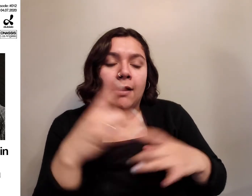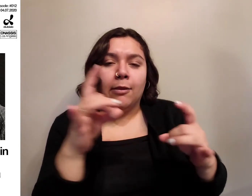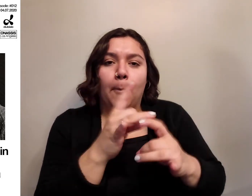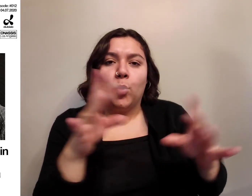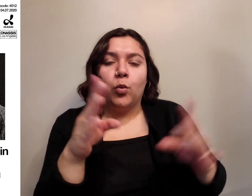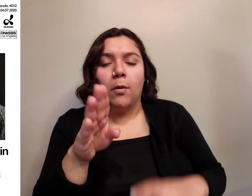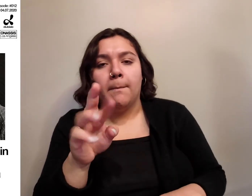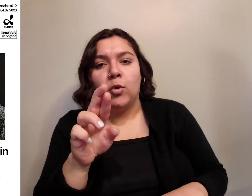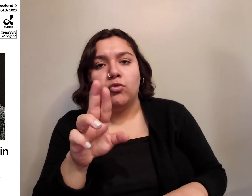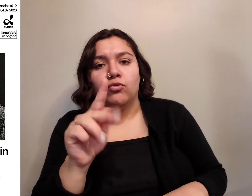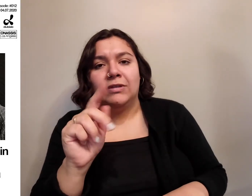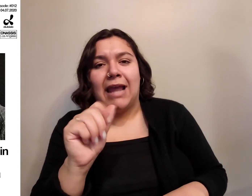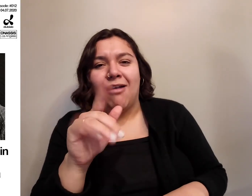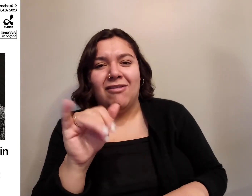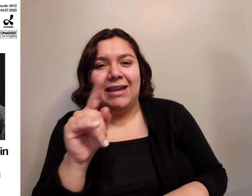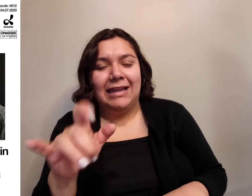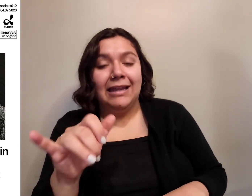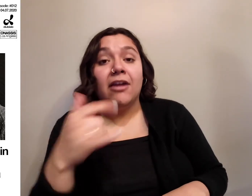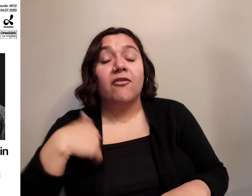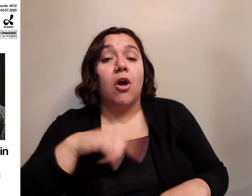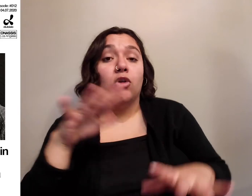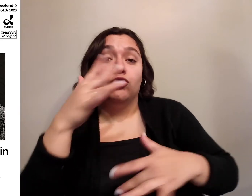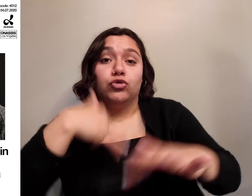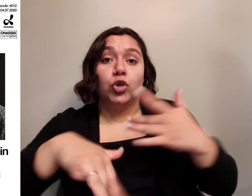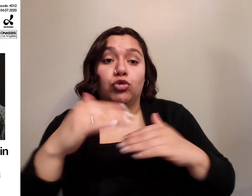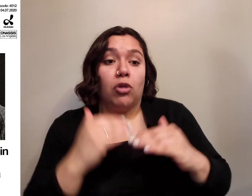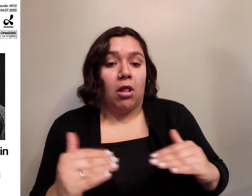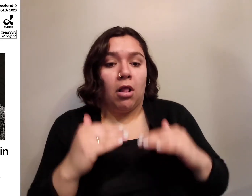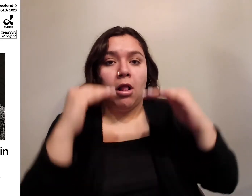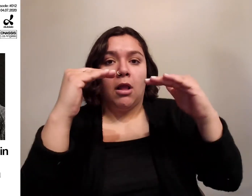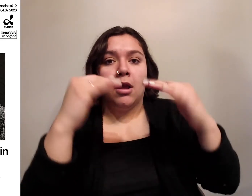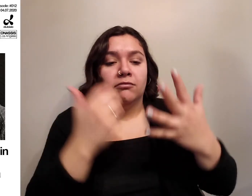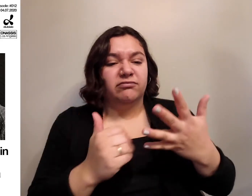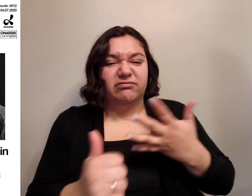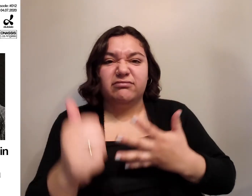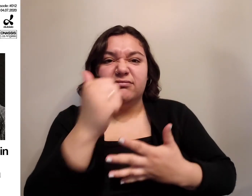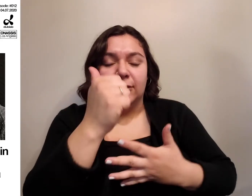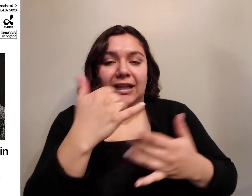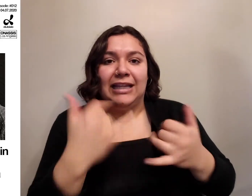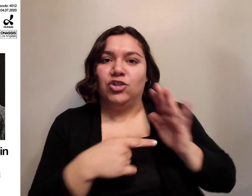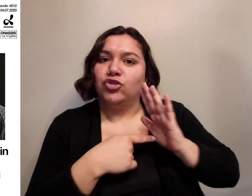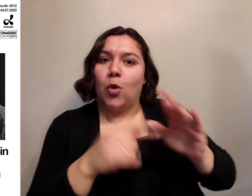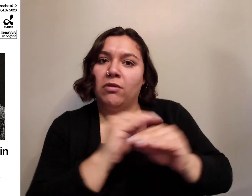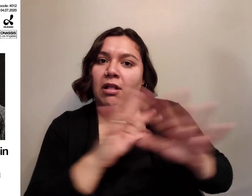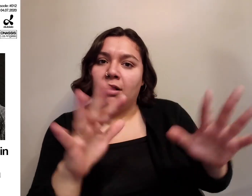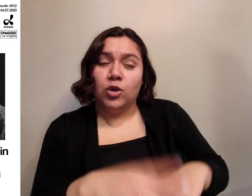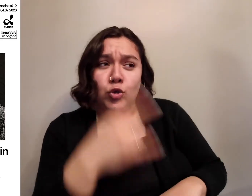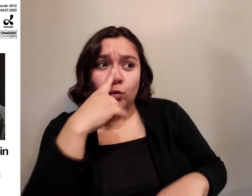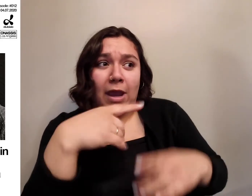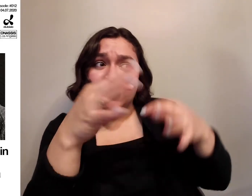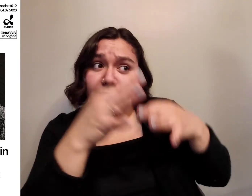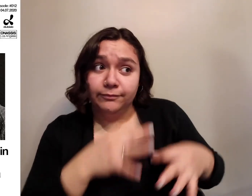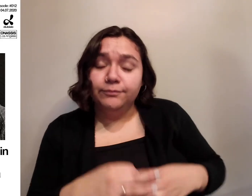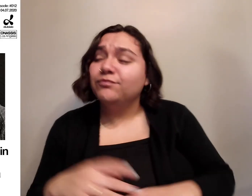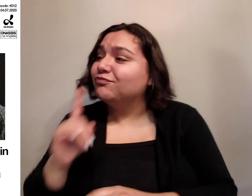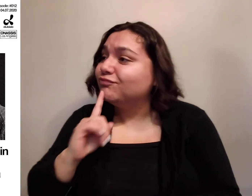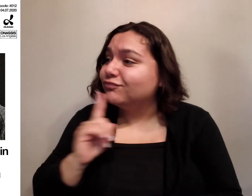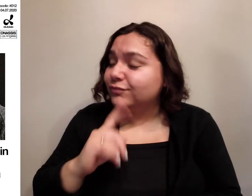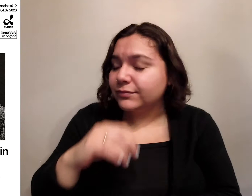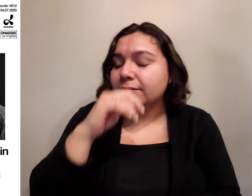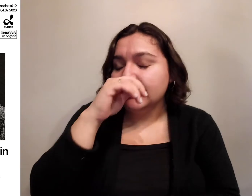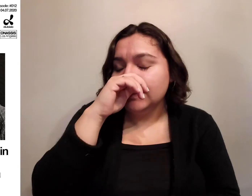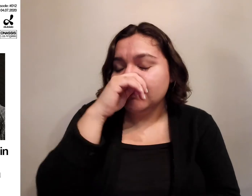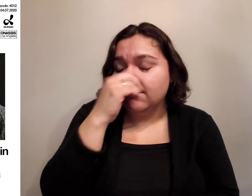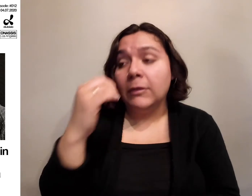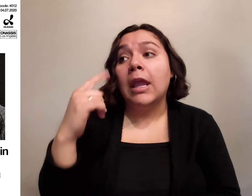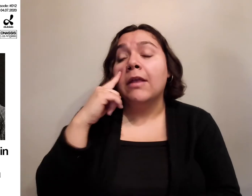our social hierarchy is laid bare. Can you say more about that? Sure. I think that a